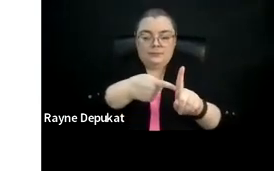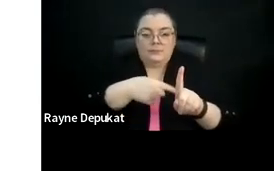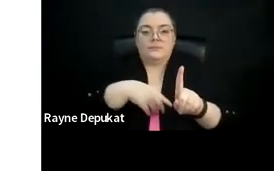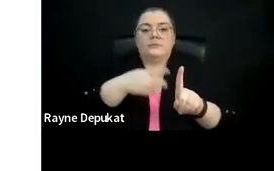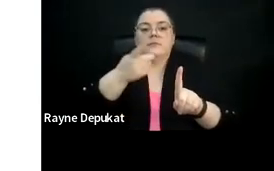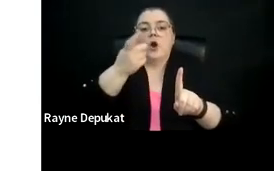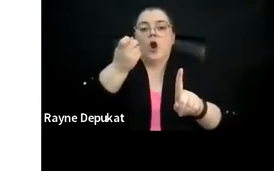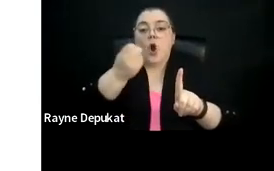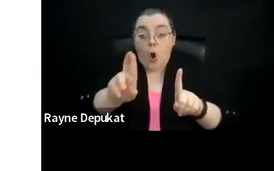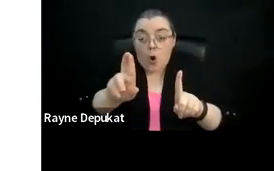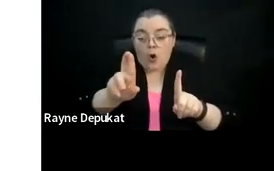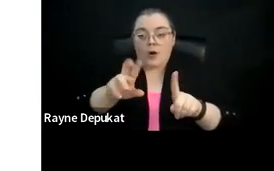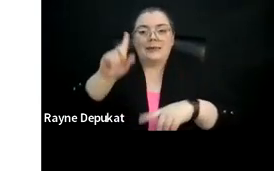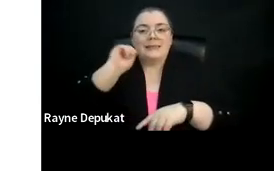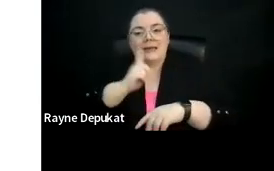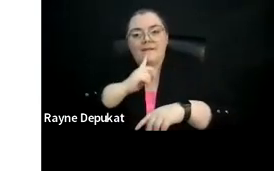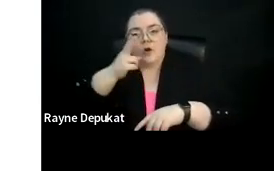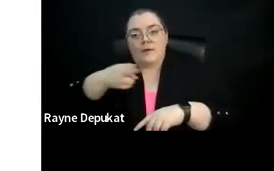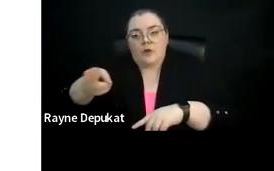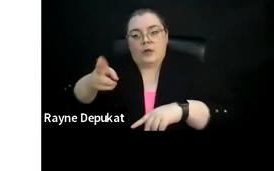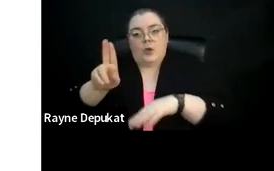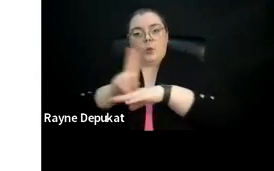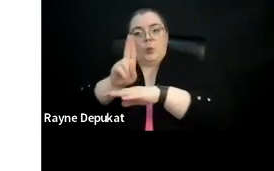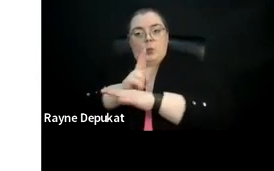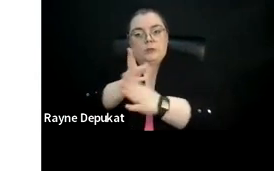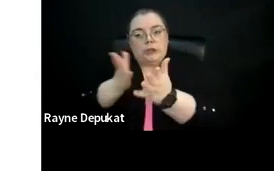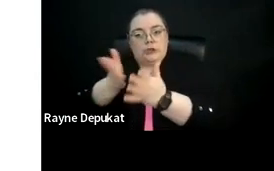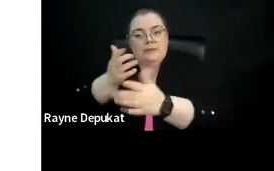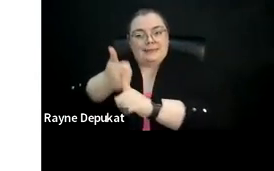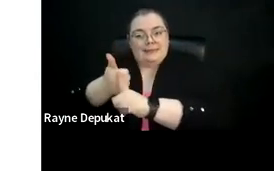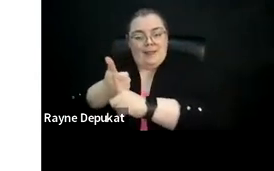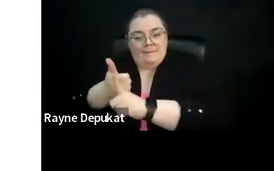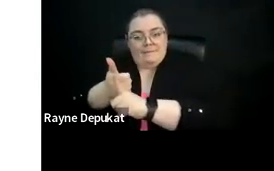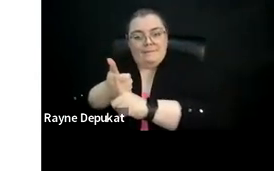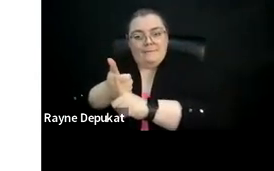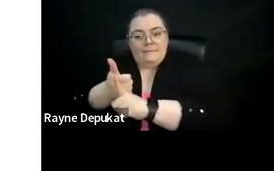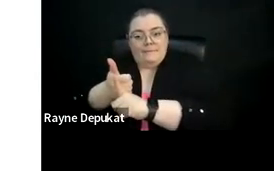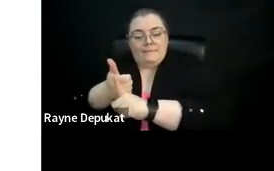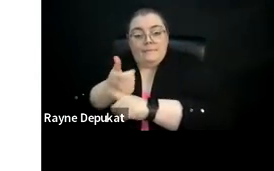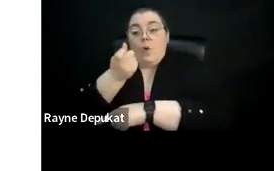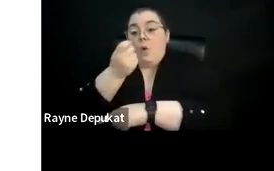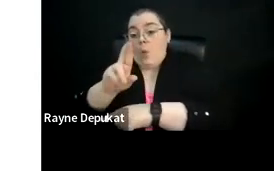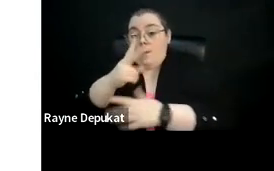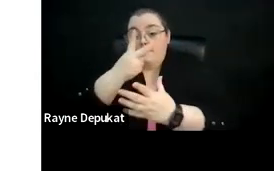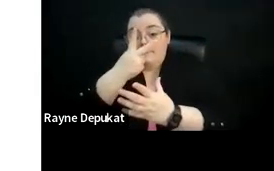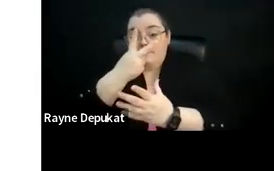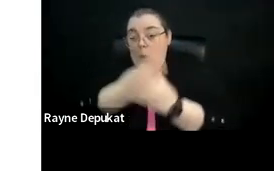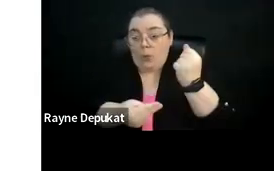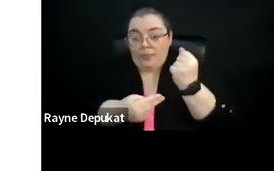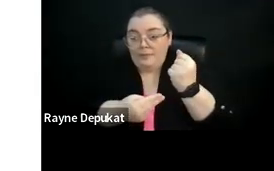be an interpreter or a deaf and hard of hearing consumer, a user of interpreting services,